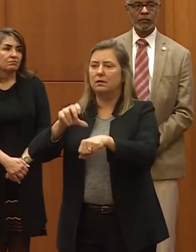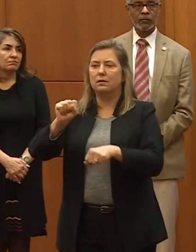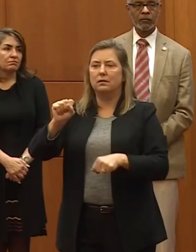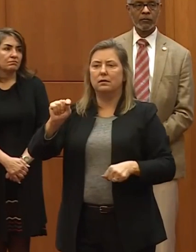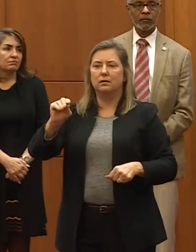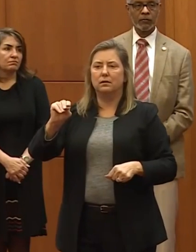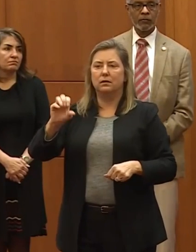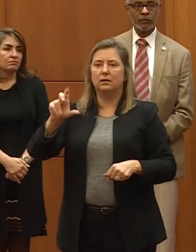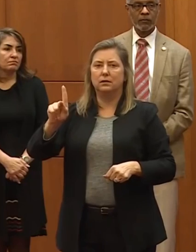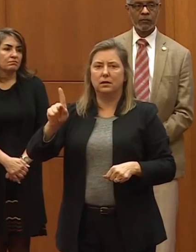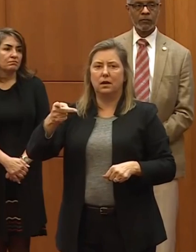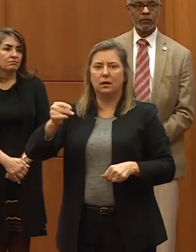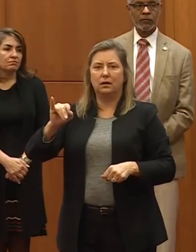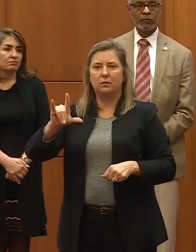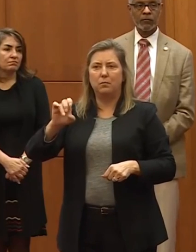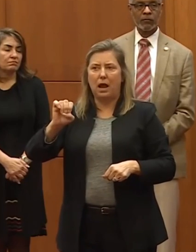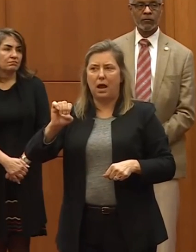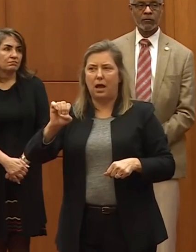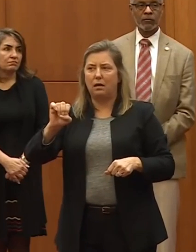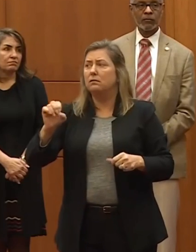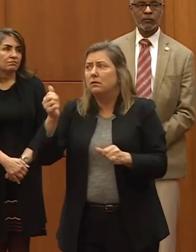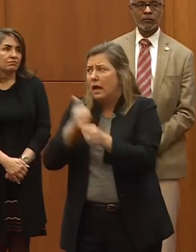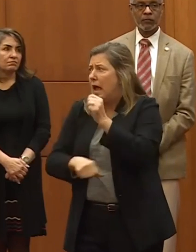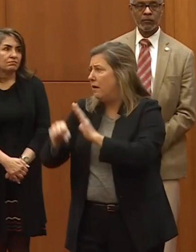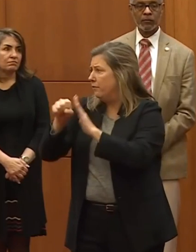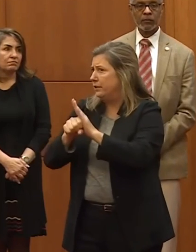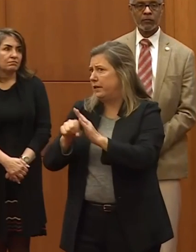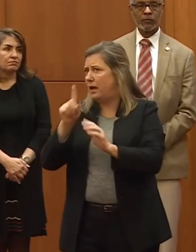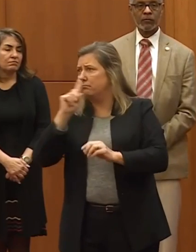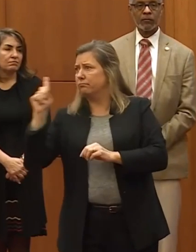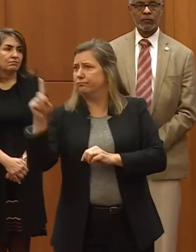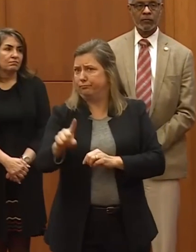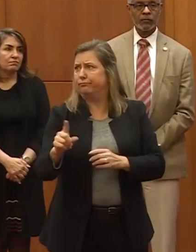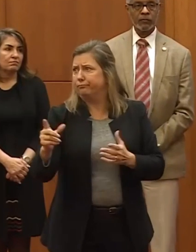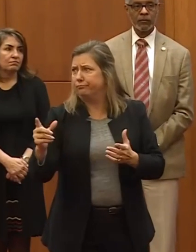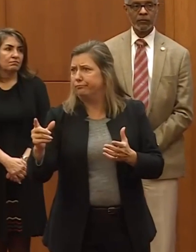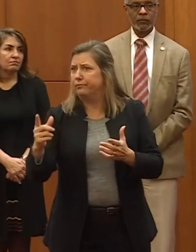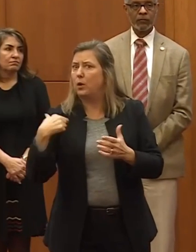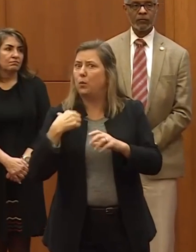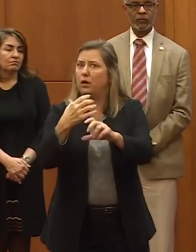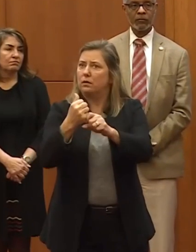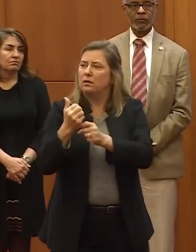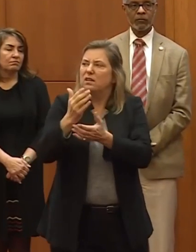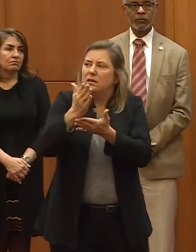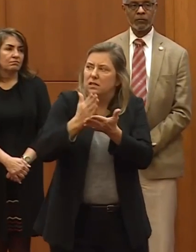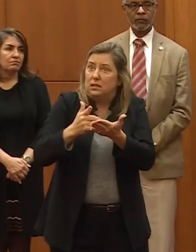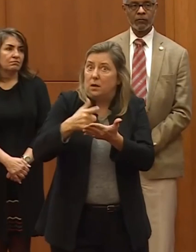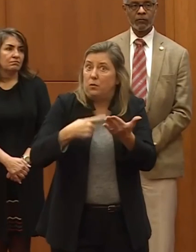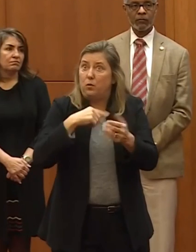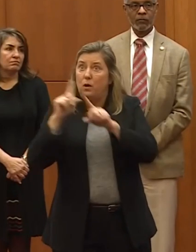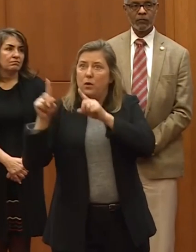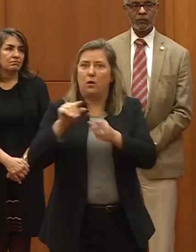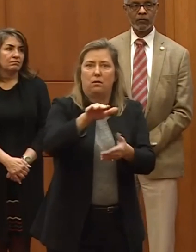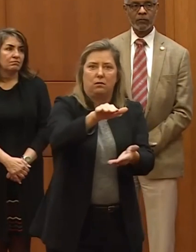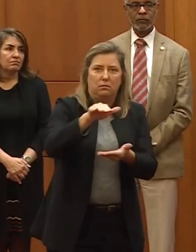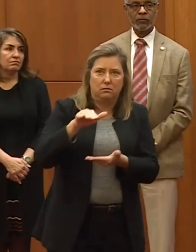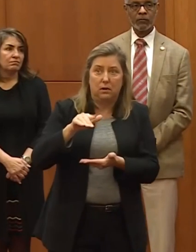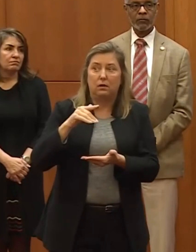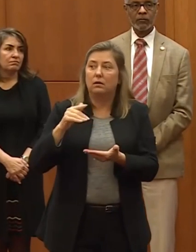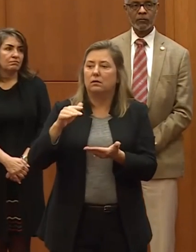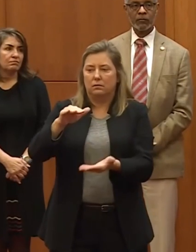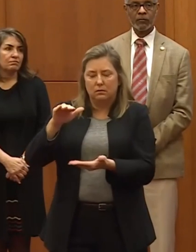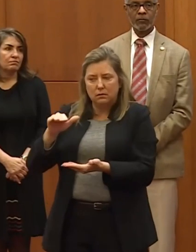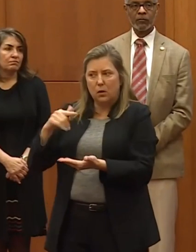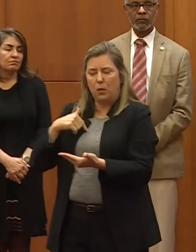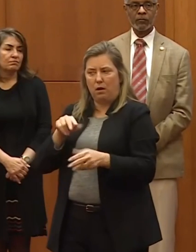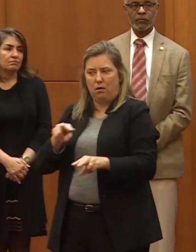stockpile, and every state did that, frankly. We did receive a portion of what we had ordered, and we are continuing